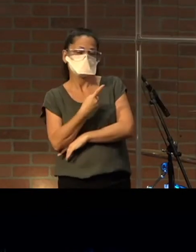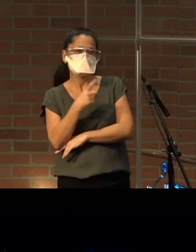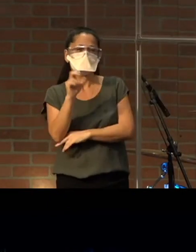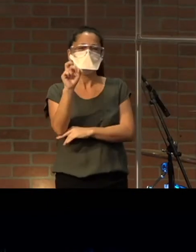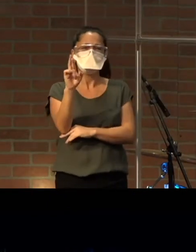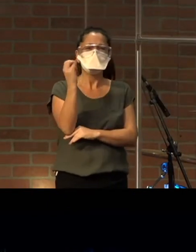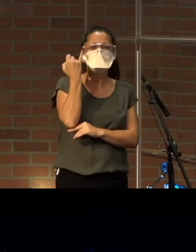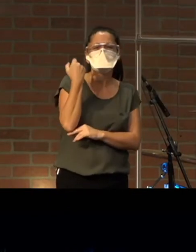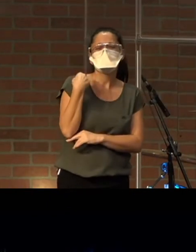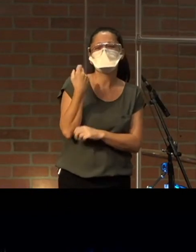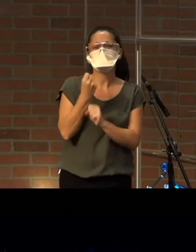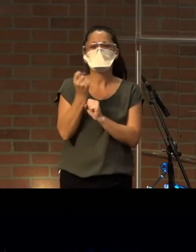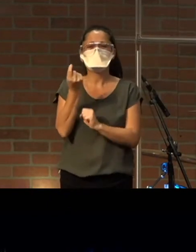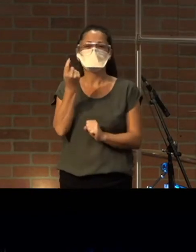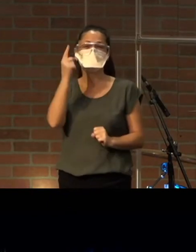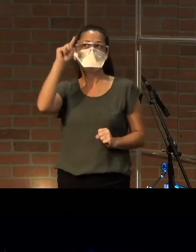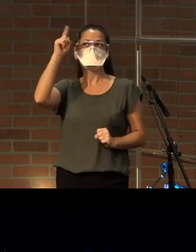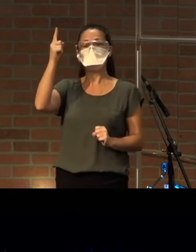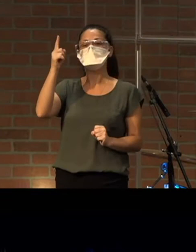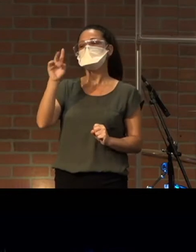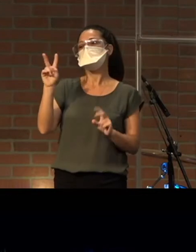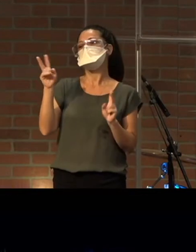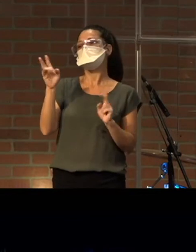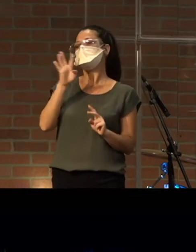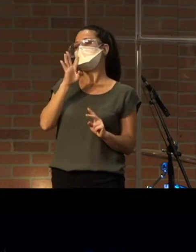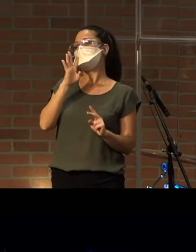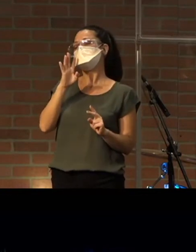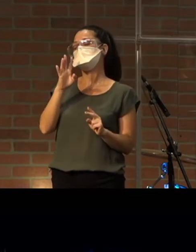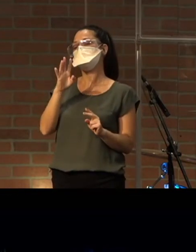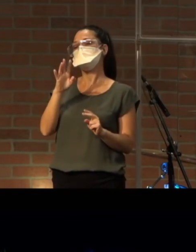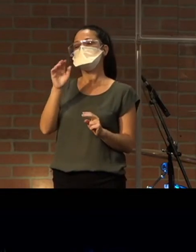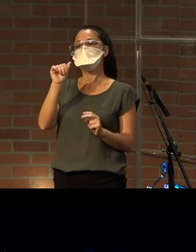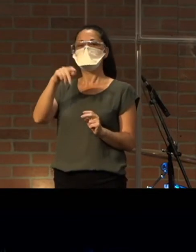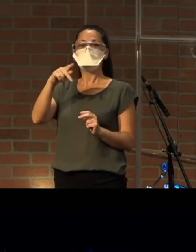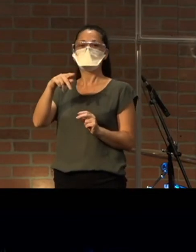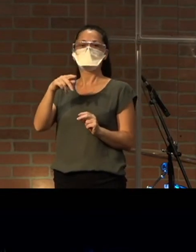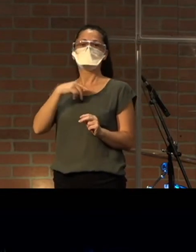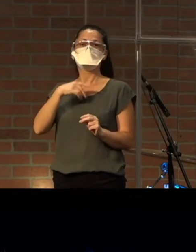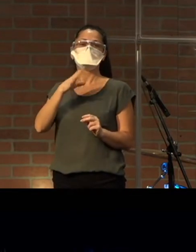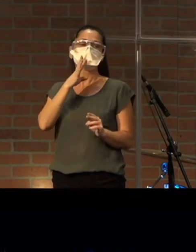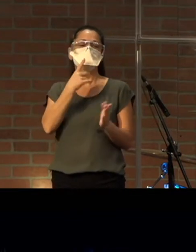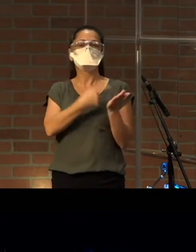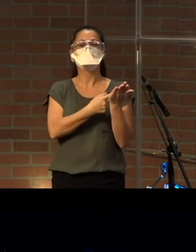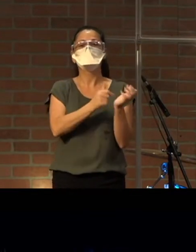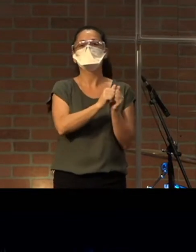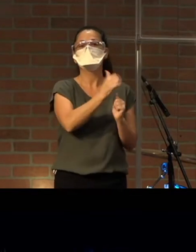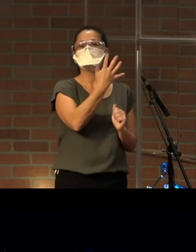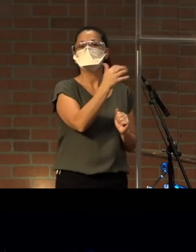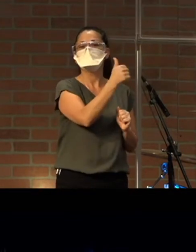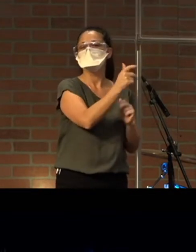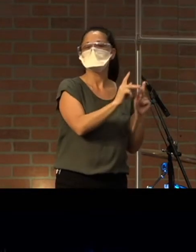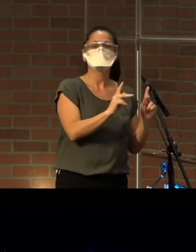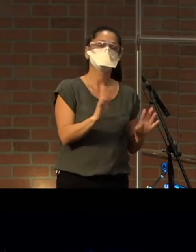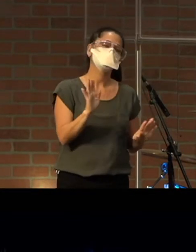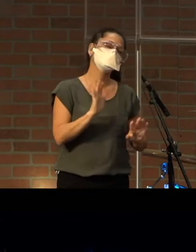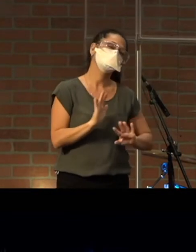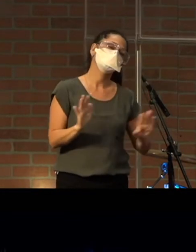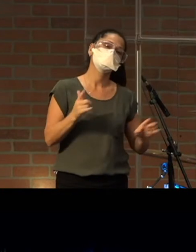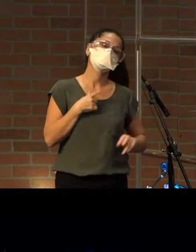or if I make a clever enough comment on the Bible app that I go through with five other guys. Right? I've got to